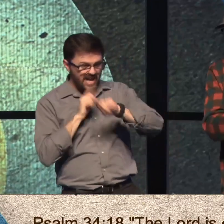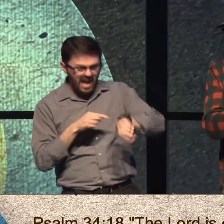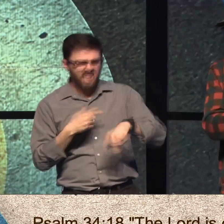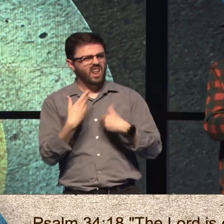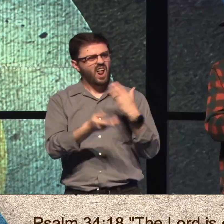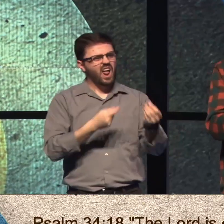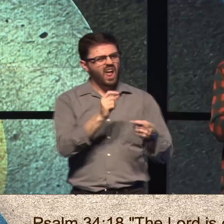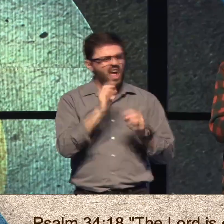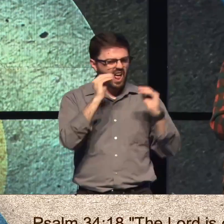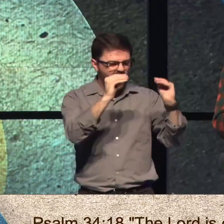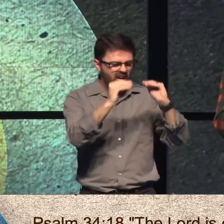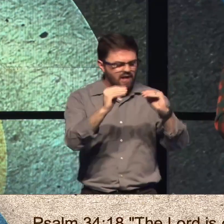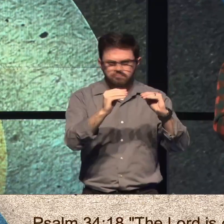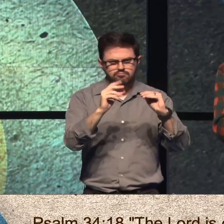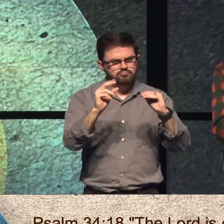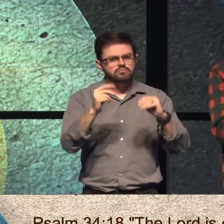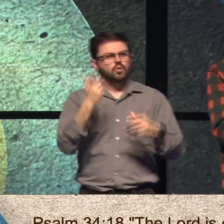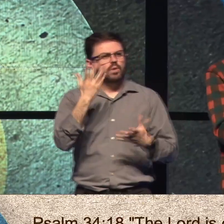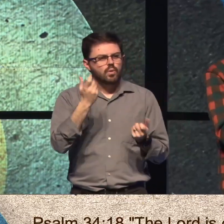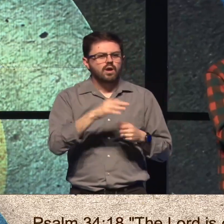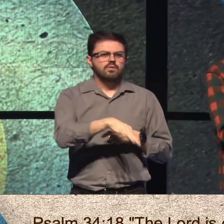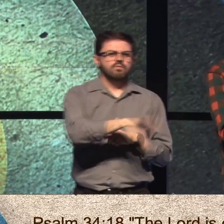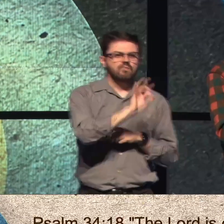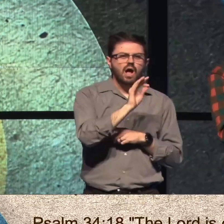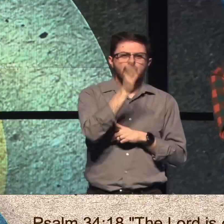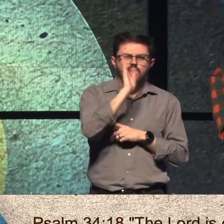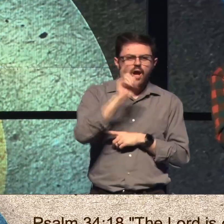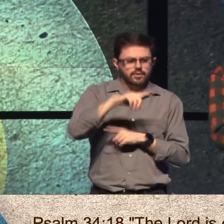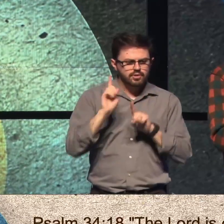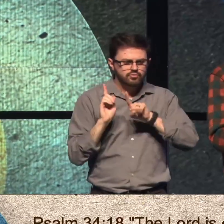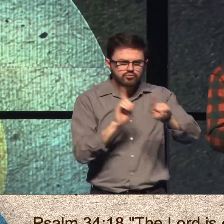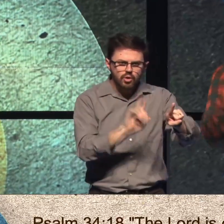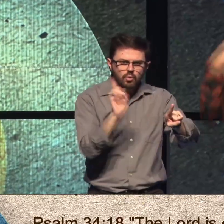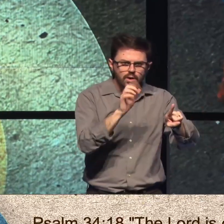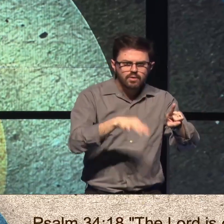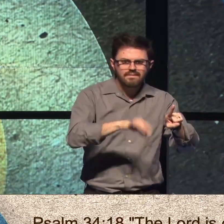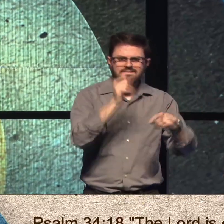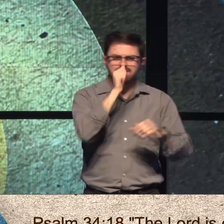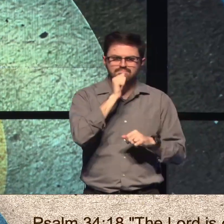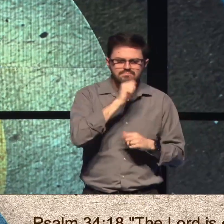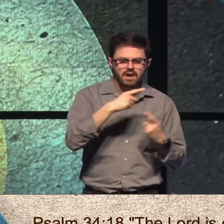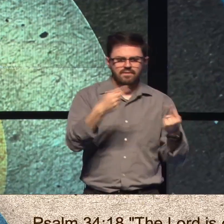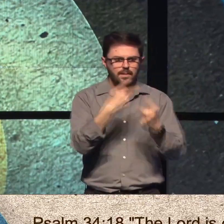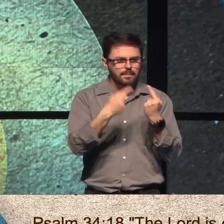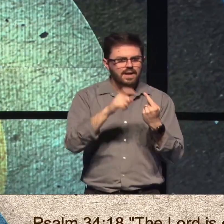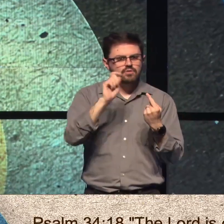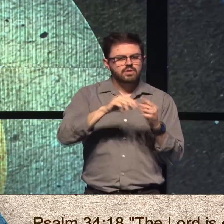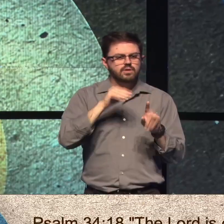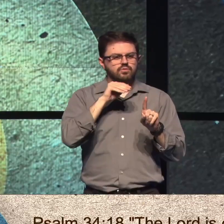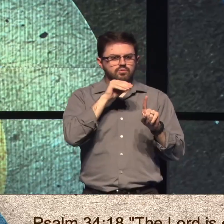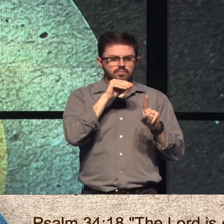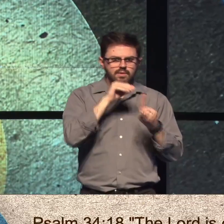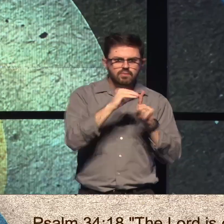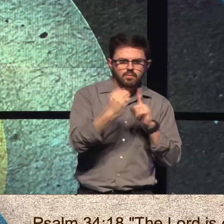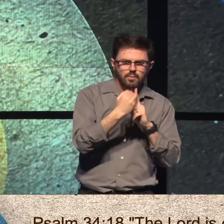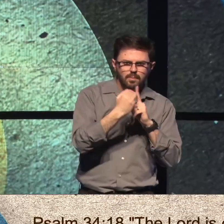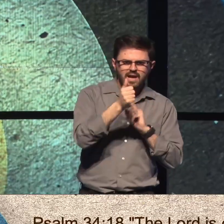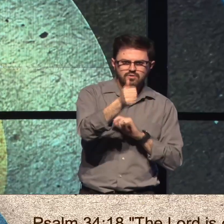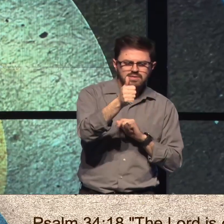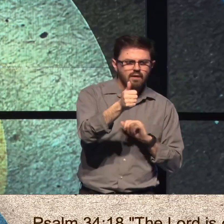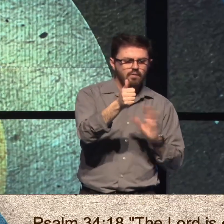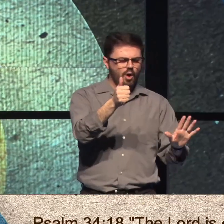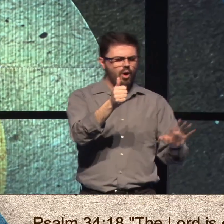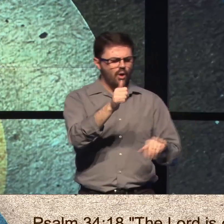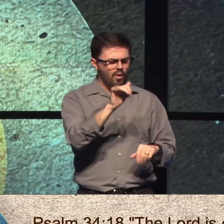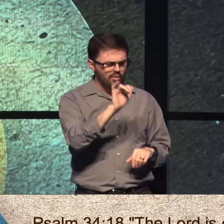you gotta go where there's pain and you gotta go where there's suffering and you gotta be reminded that that's where God is. That's why Jesus